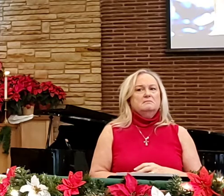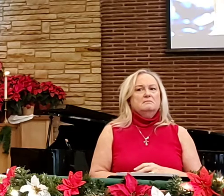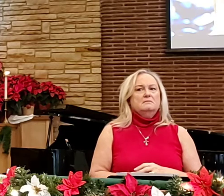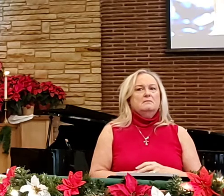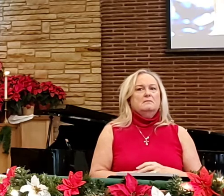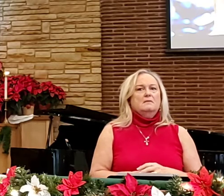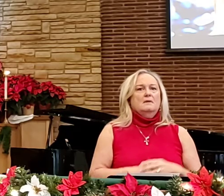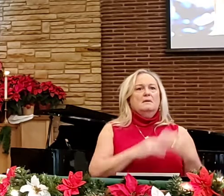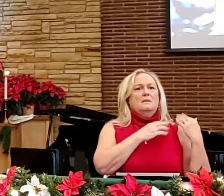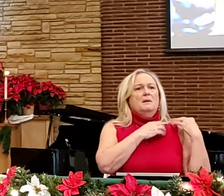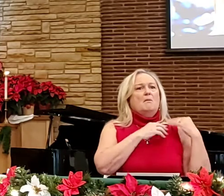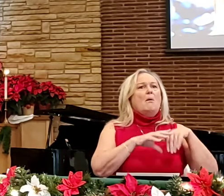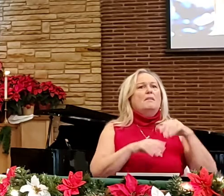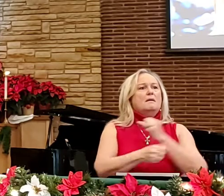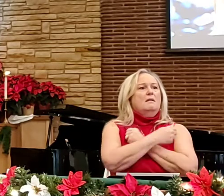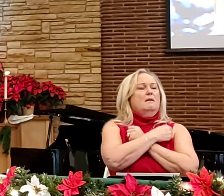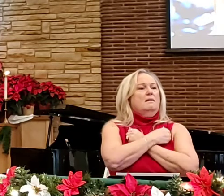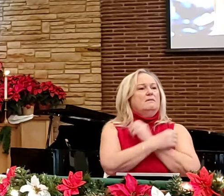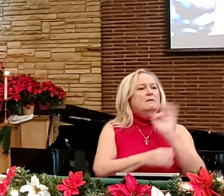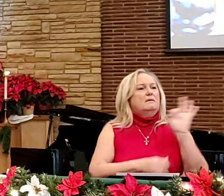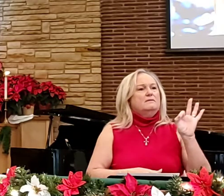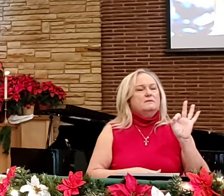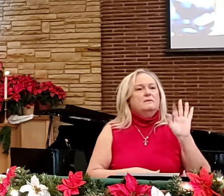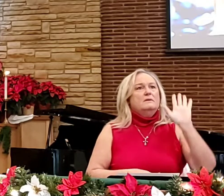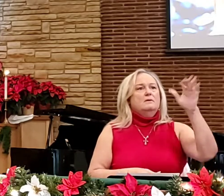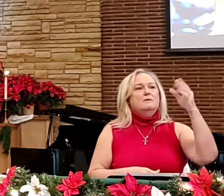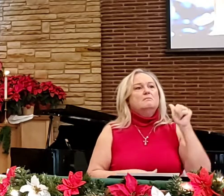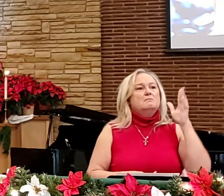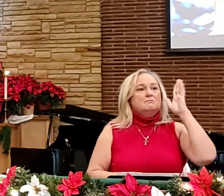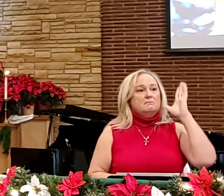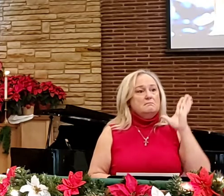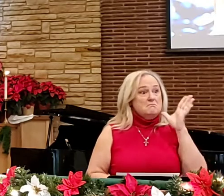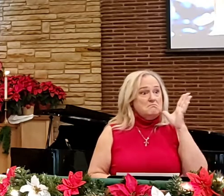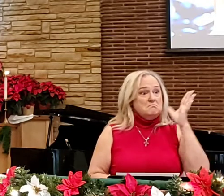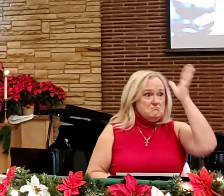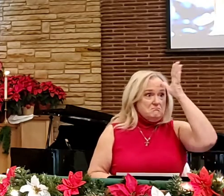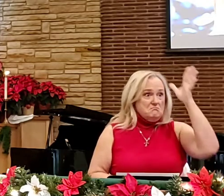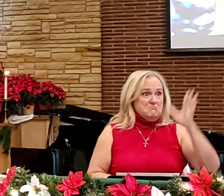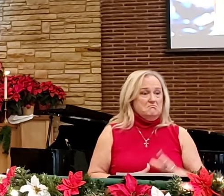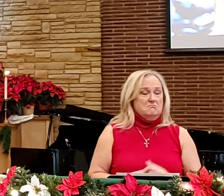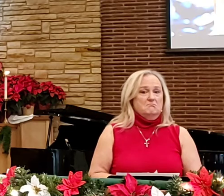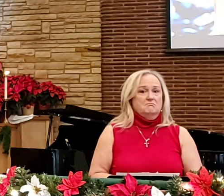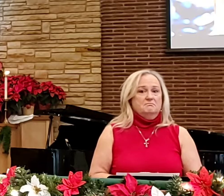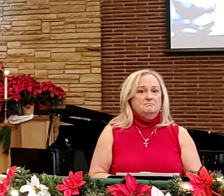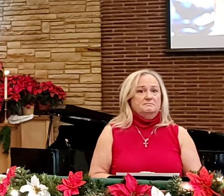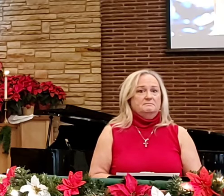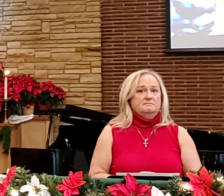dependent upon the love of your mother and father.